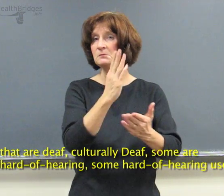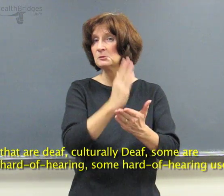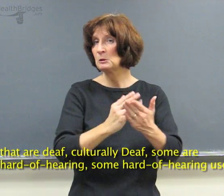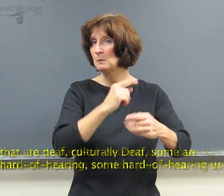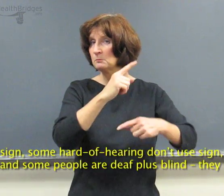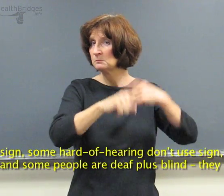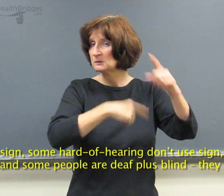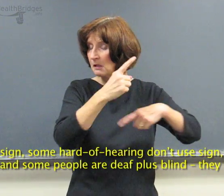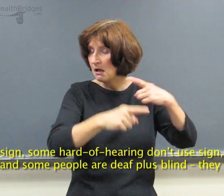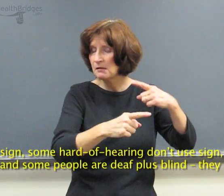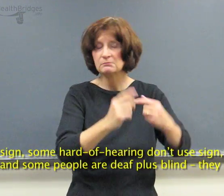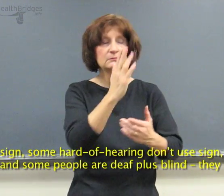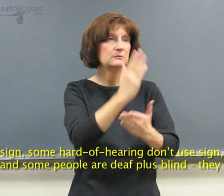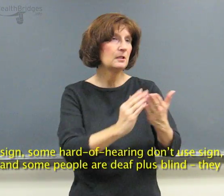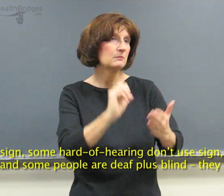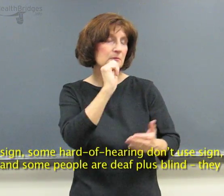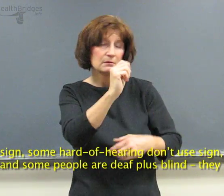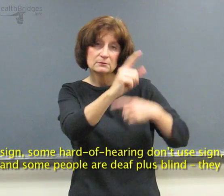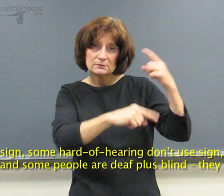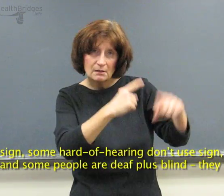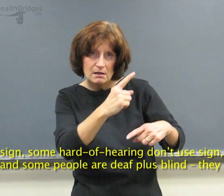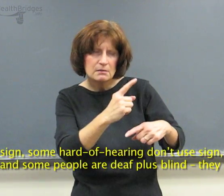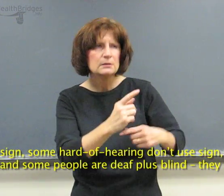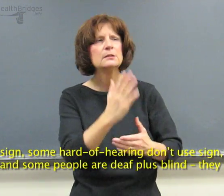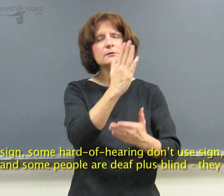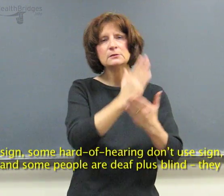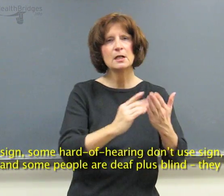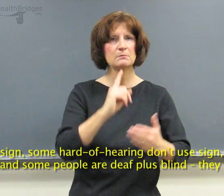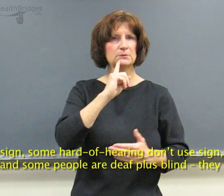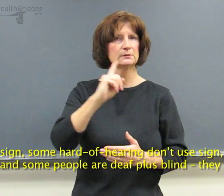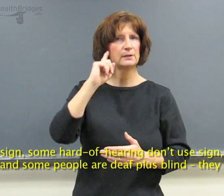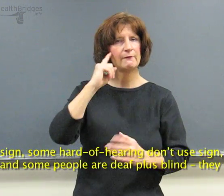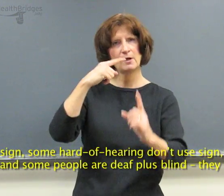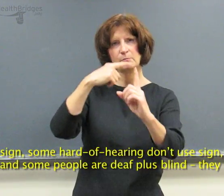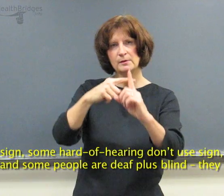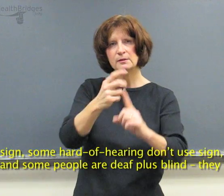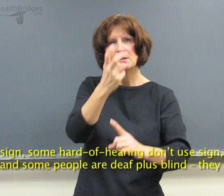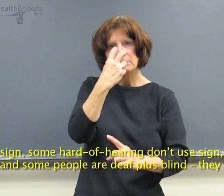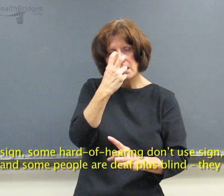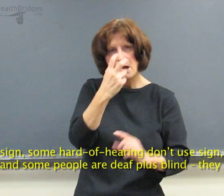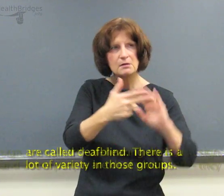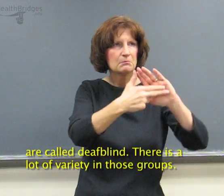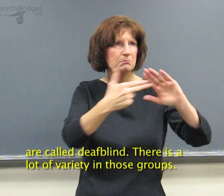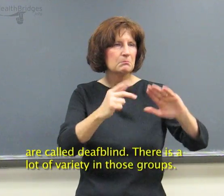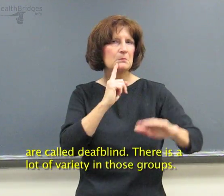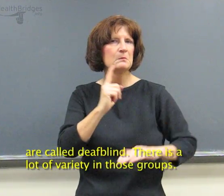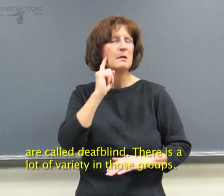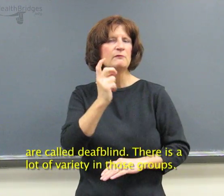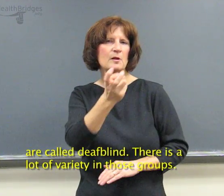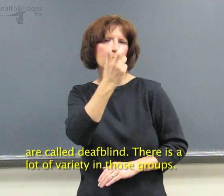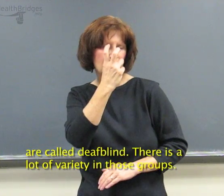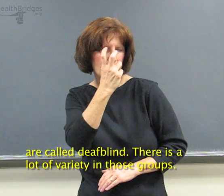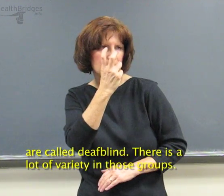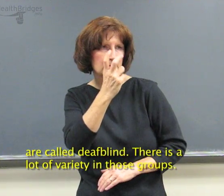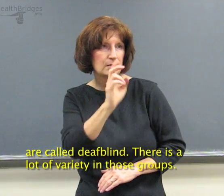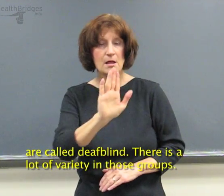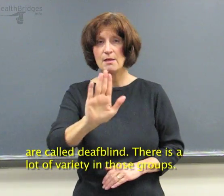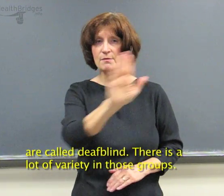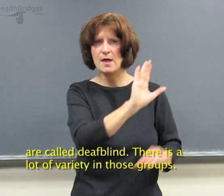deaf, some are hard of hearing, some hard of hearing use sign, some hard of hearing don't use sign, and some people are deaf plus